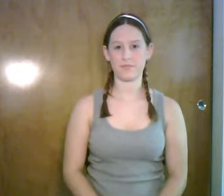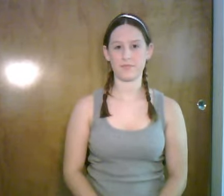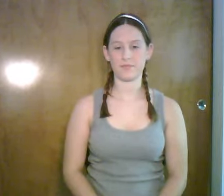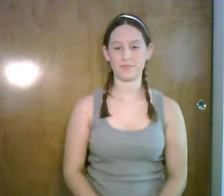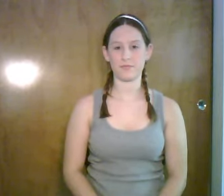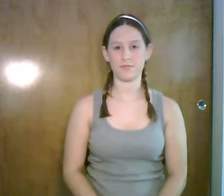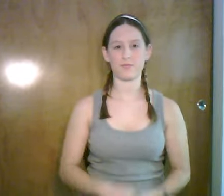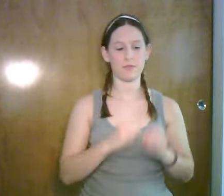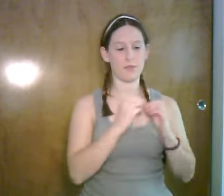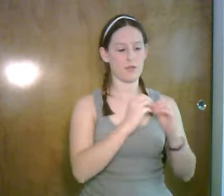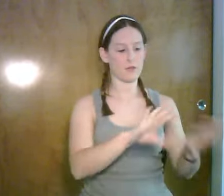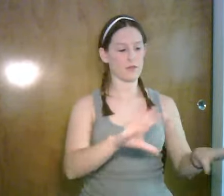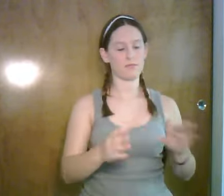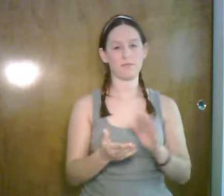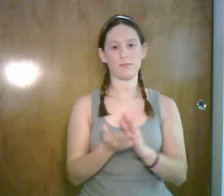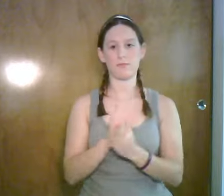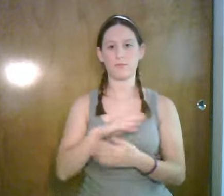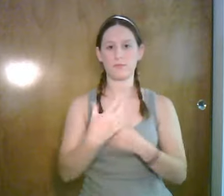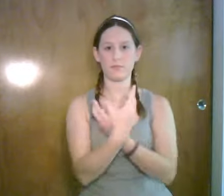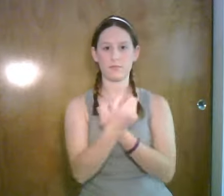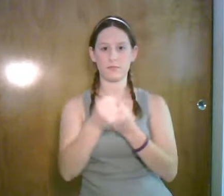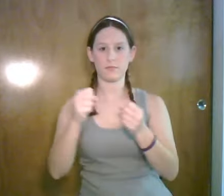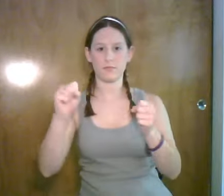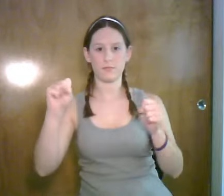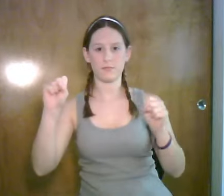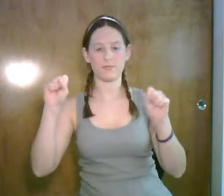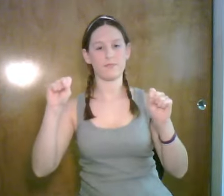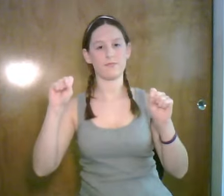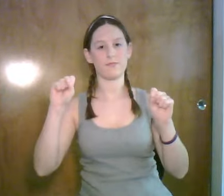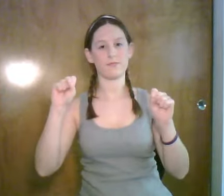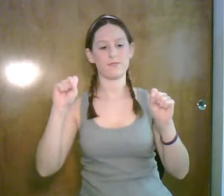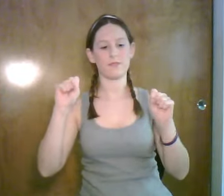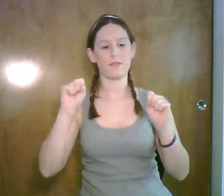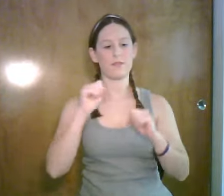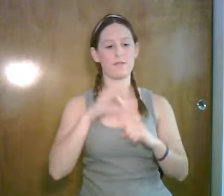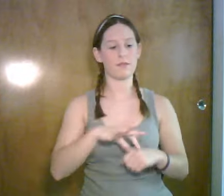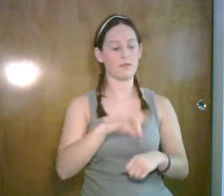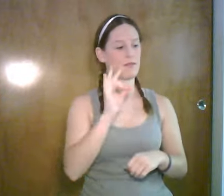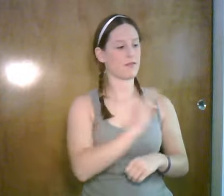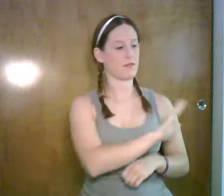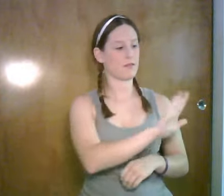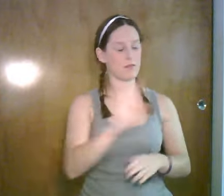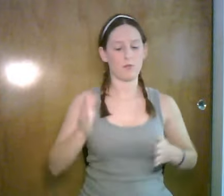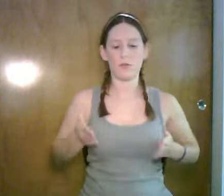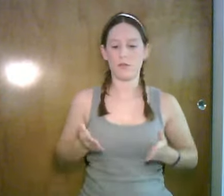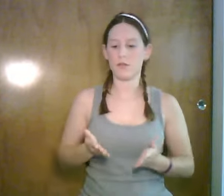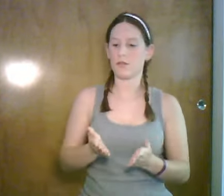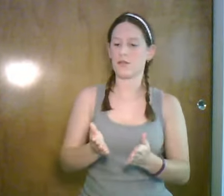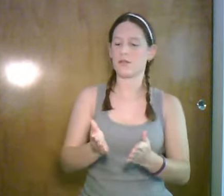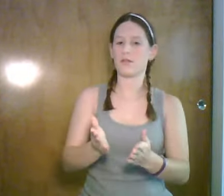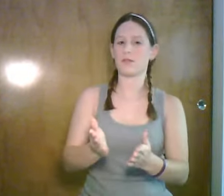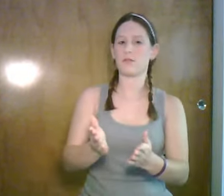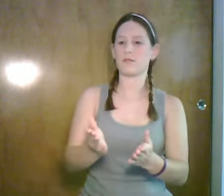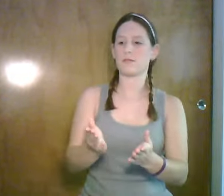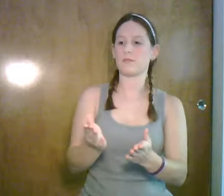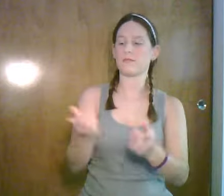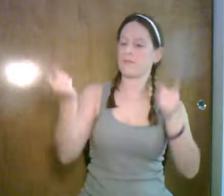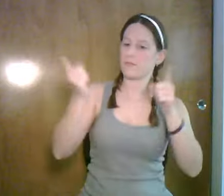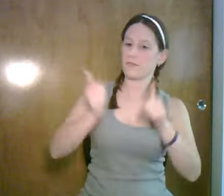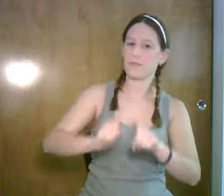Lost or saved Find their way At